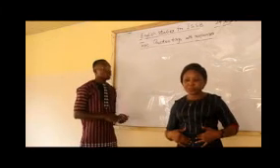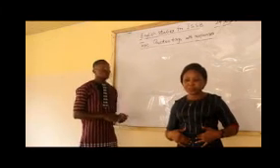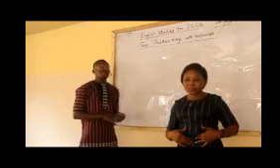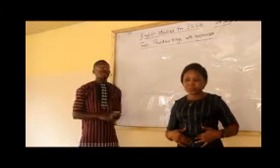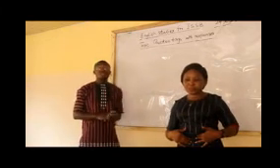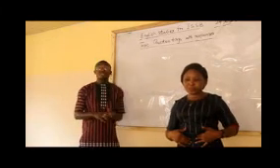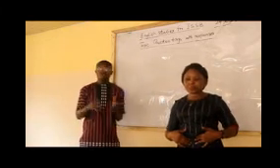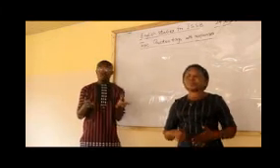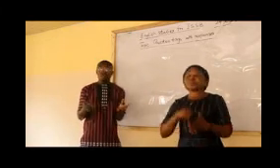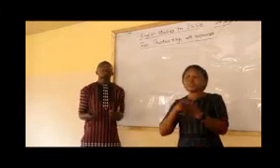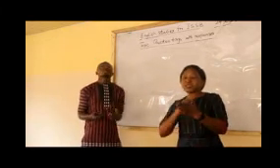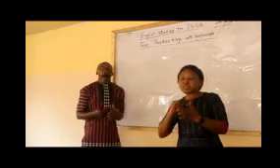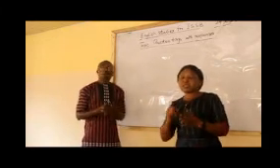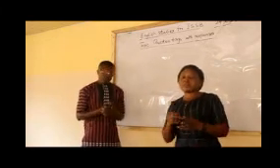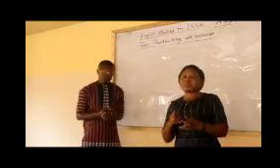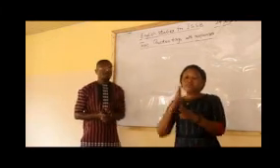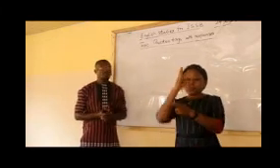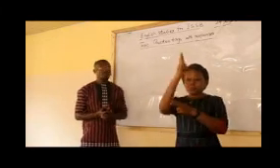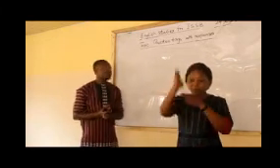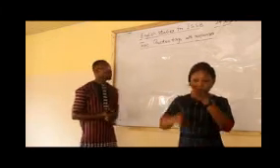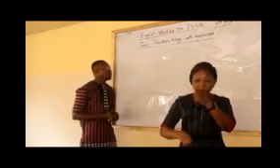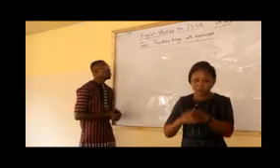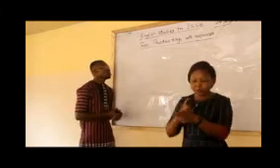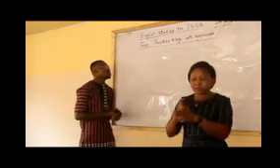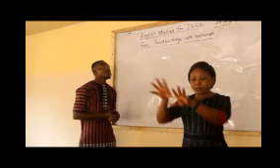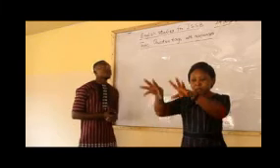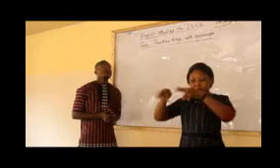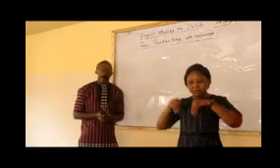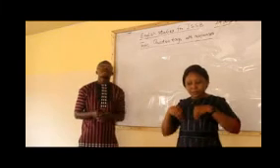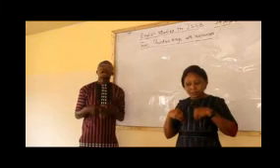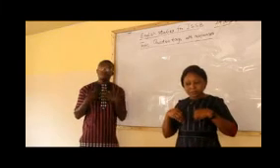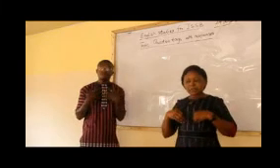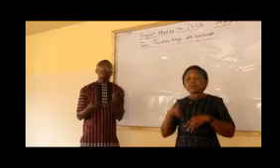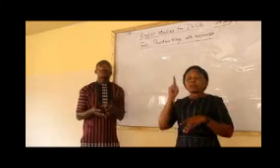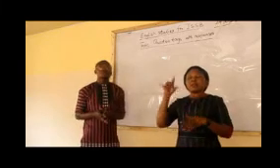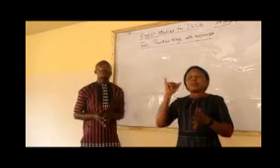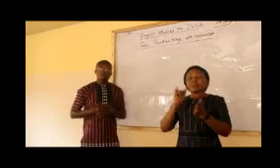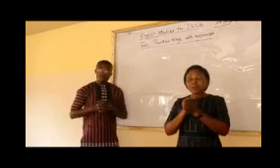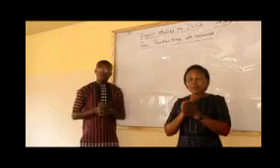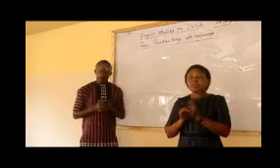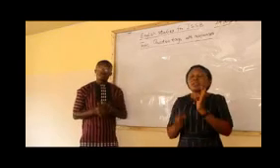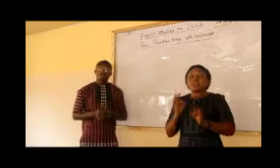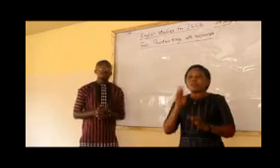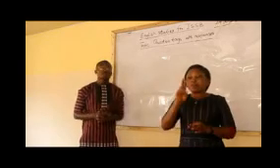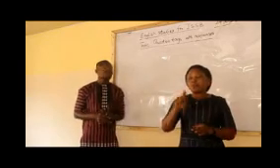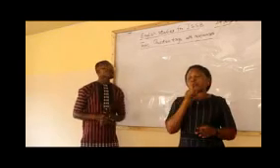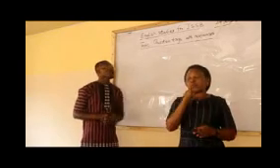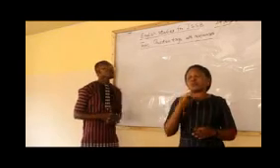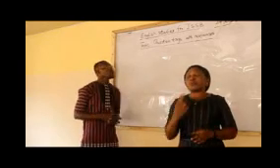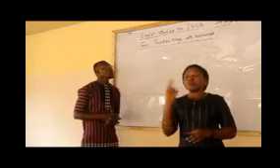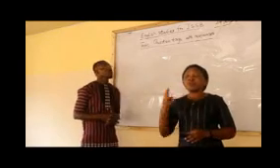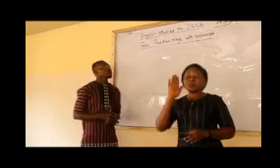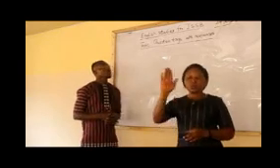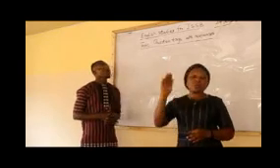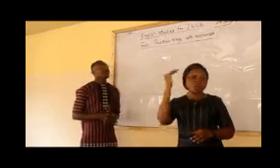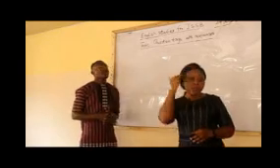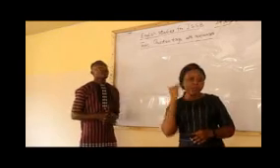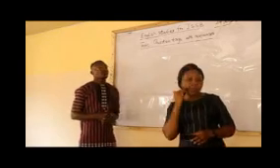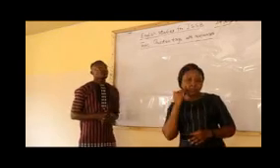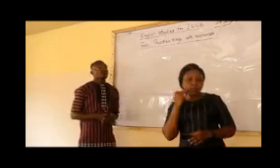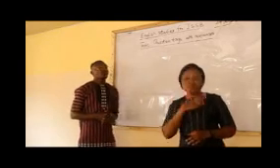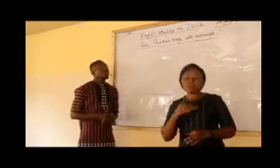it is universally accepted that nodding the head means affirmation, as in means yes.